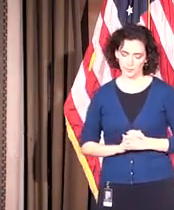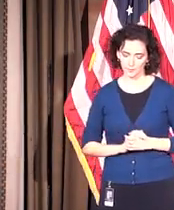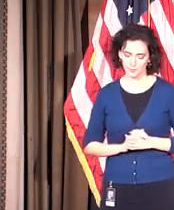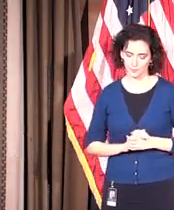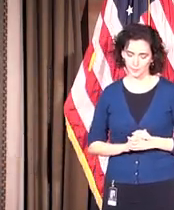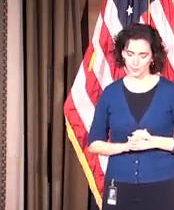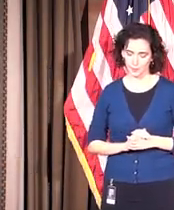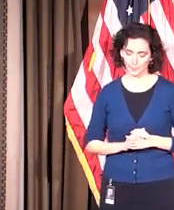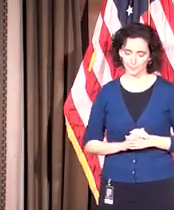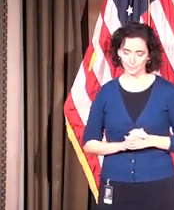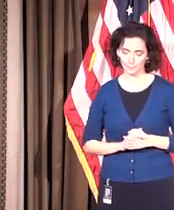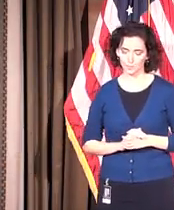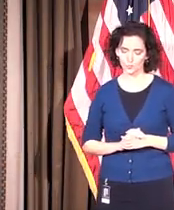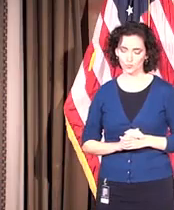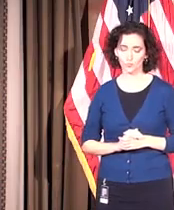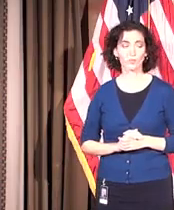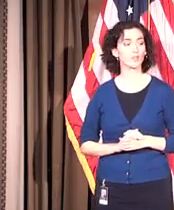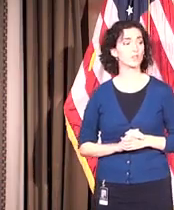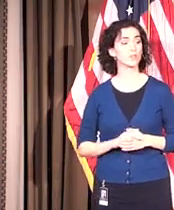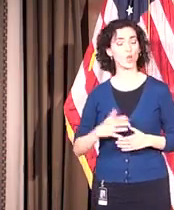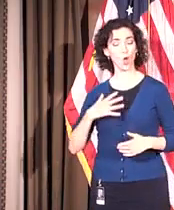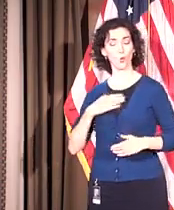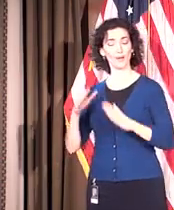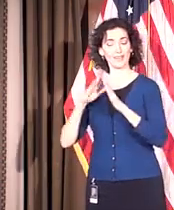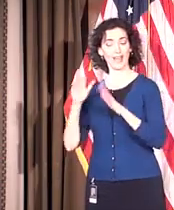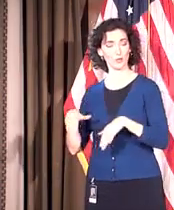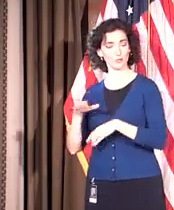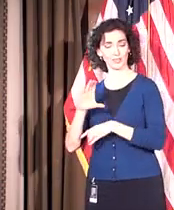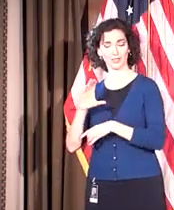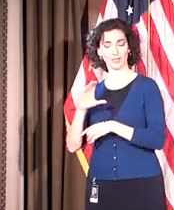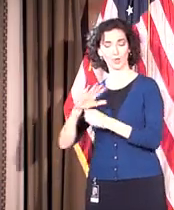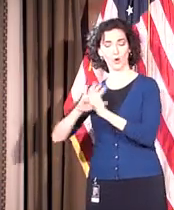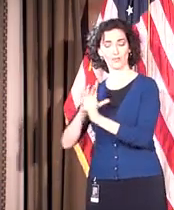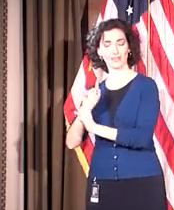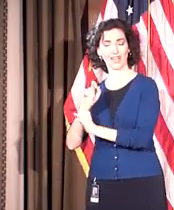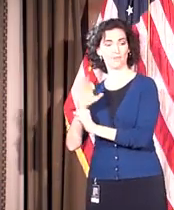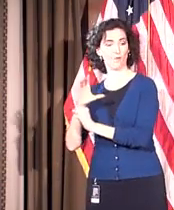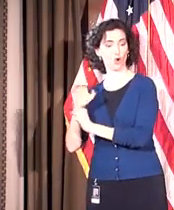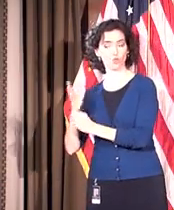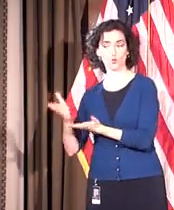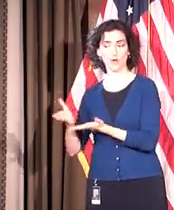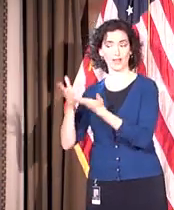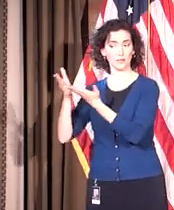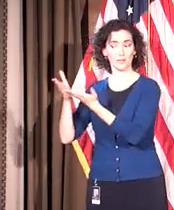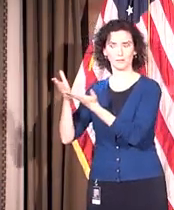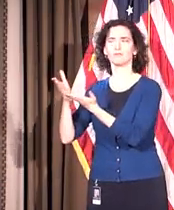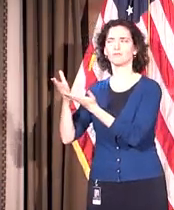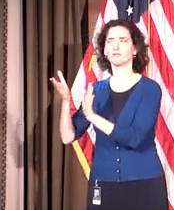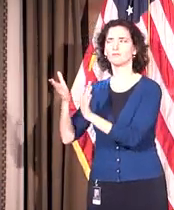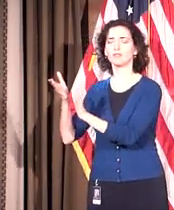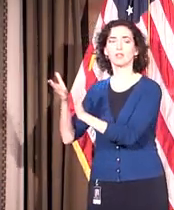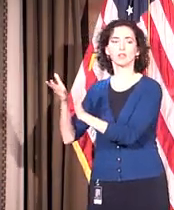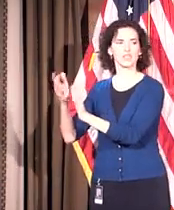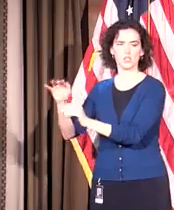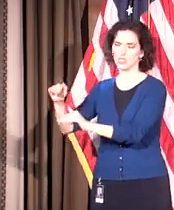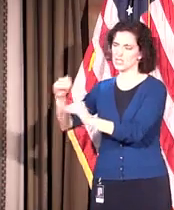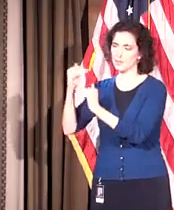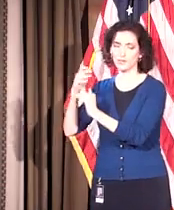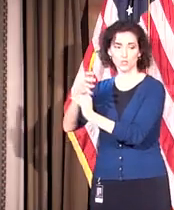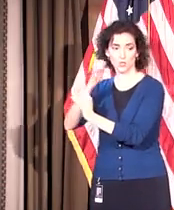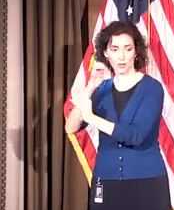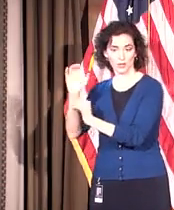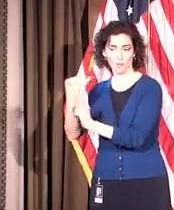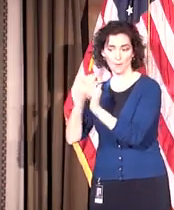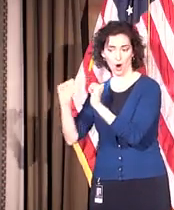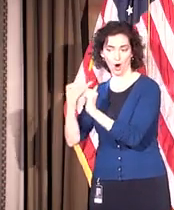that is even more generous than the White House Coronavirus Task Force recommended with respect to bars.